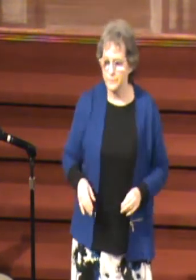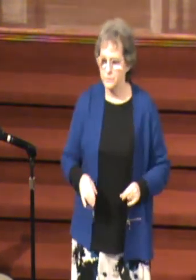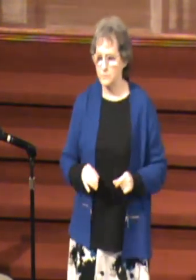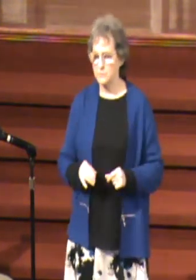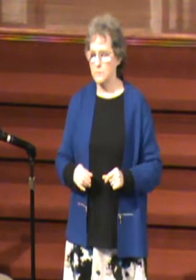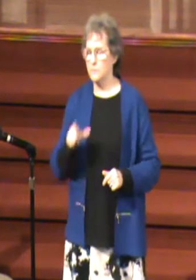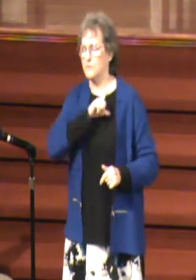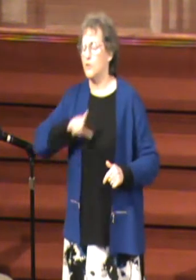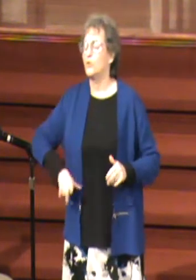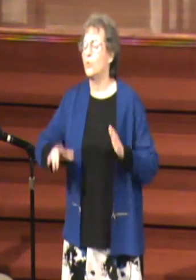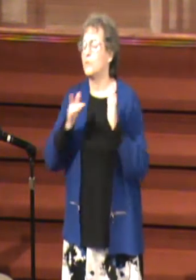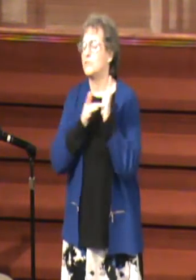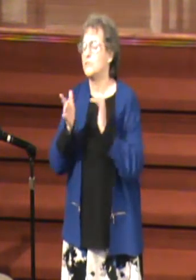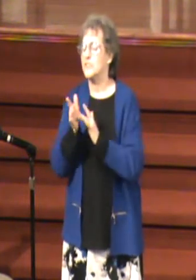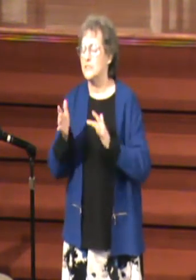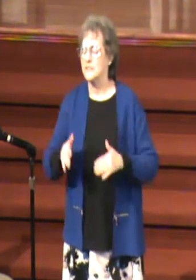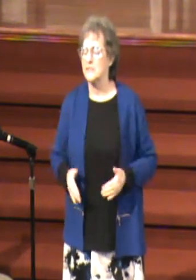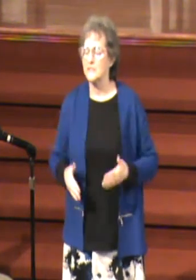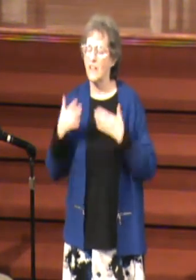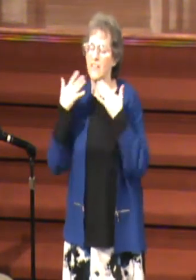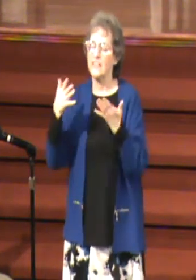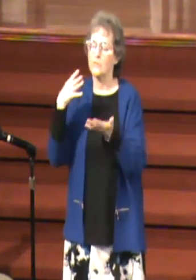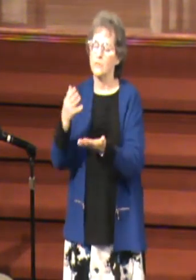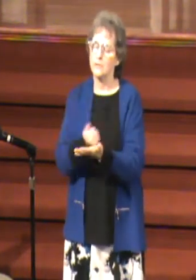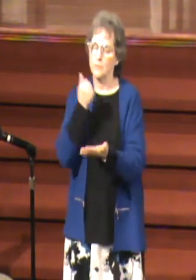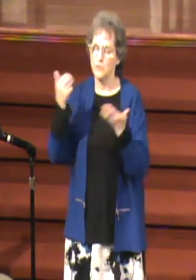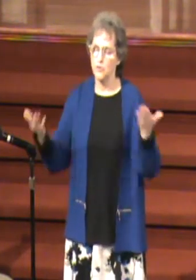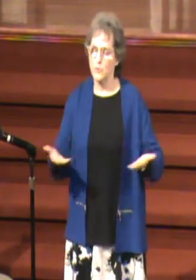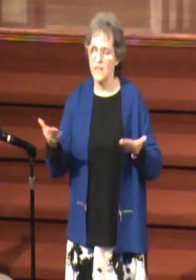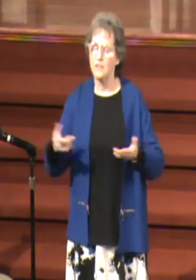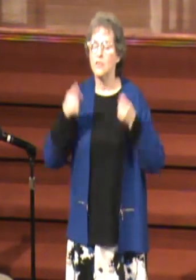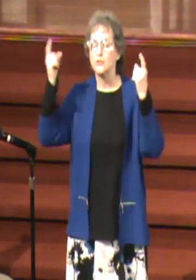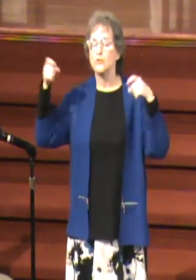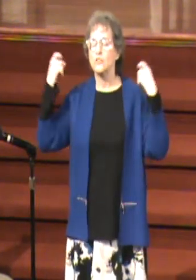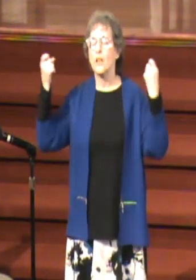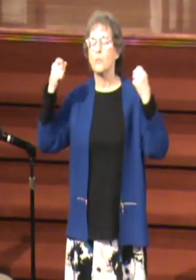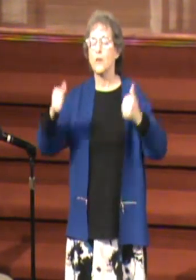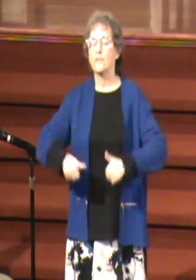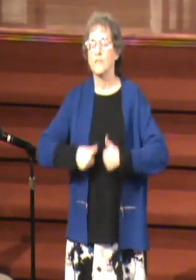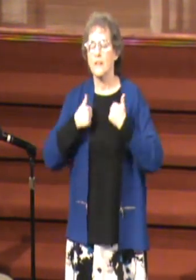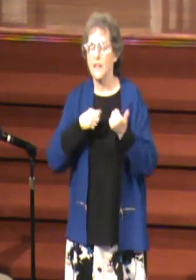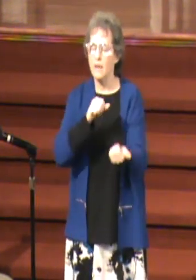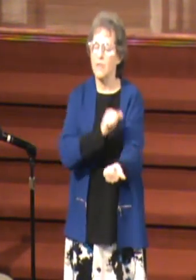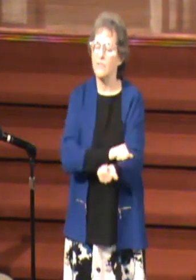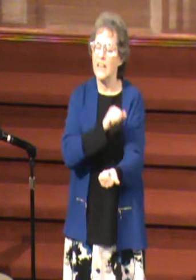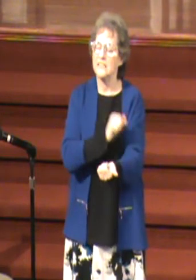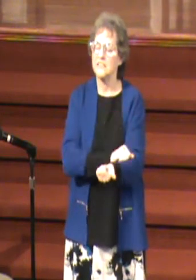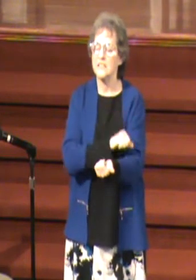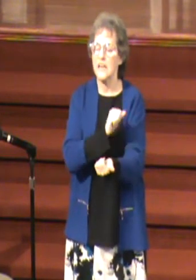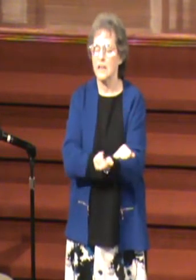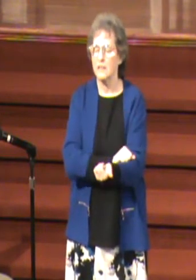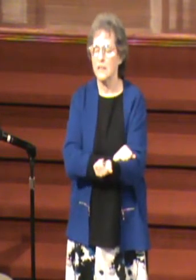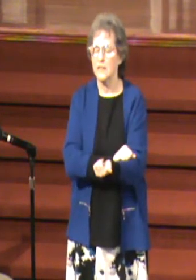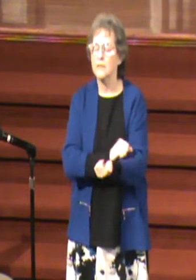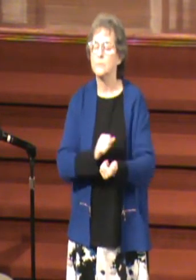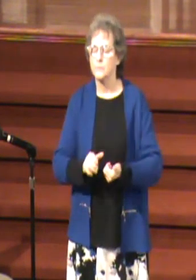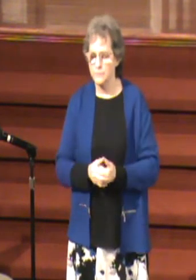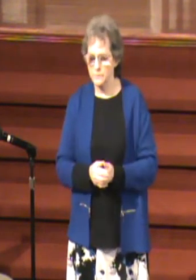Lord Jesus, thank you for the opportunity to be here to celebrate the life of Antionette Smith, or Stewart. And I pray,